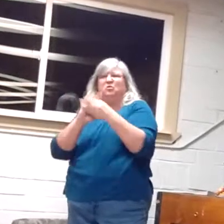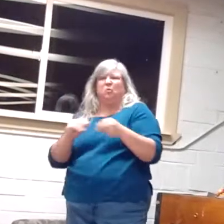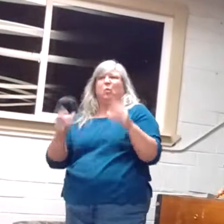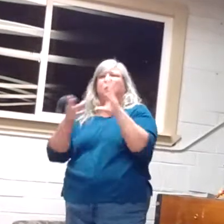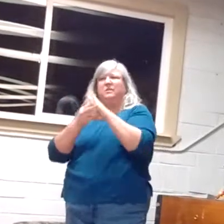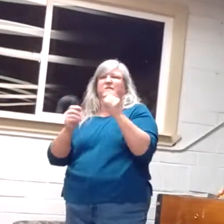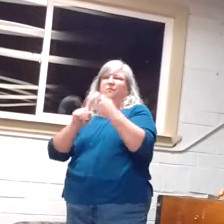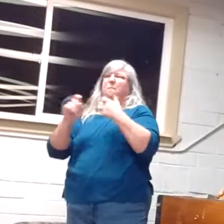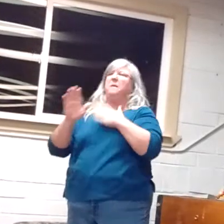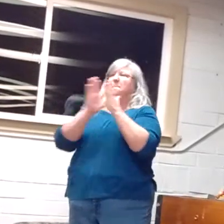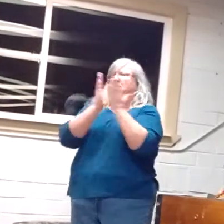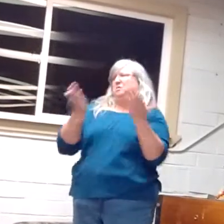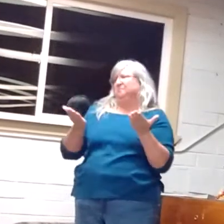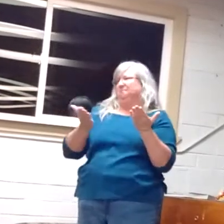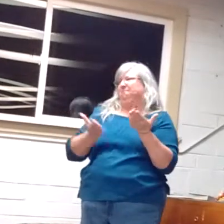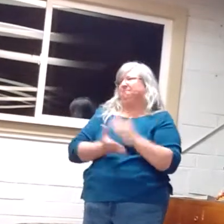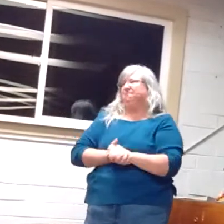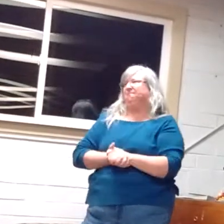from my book.